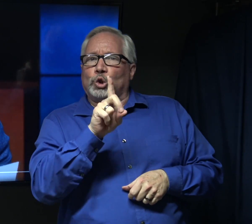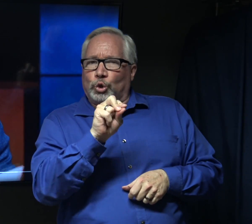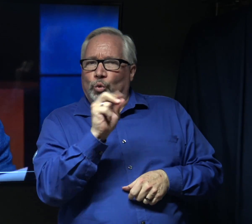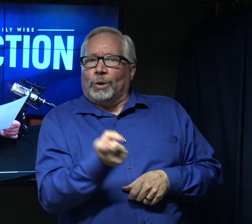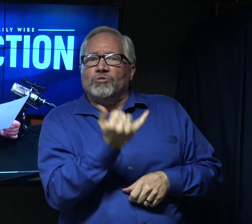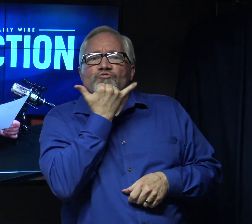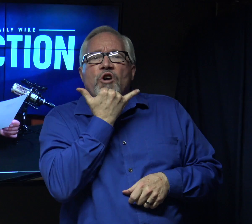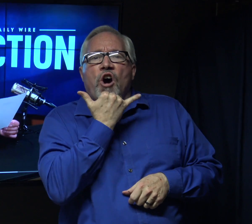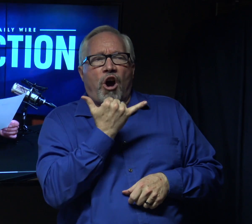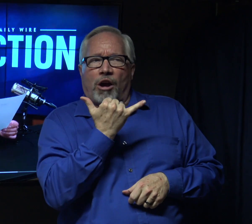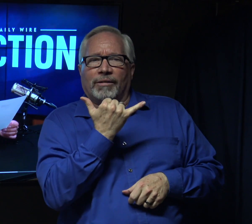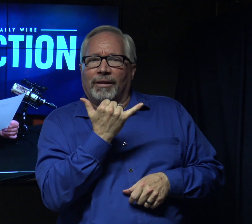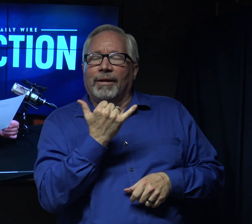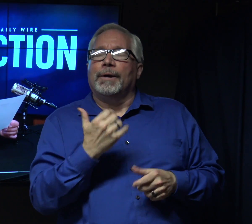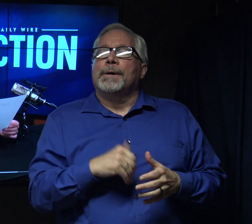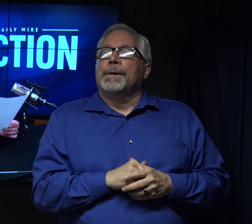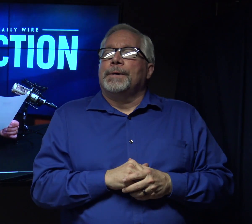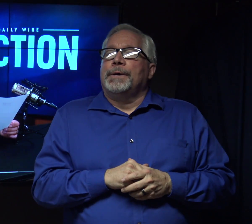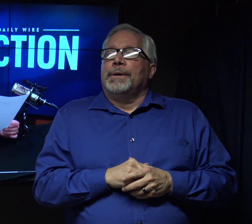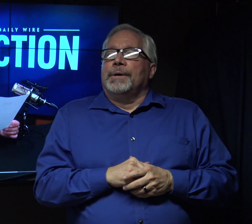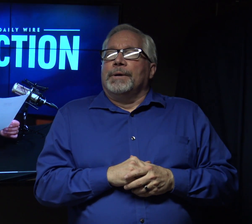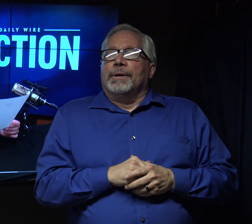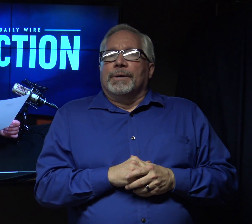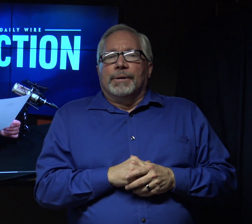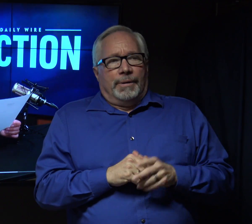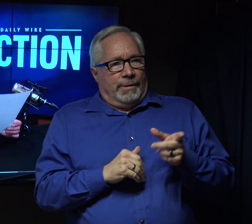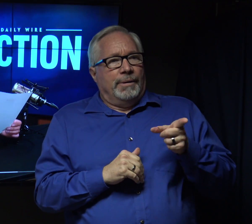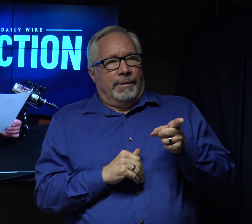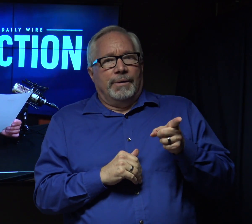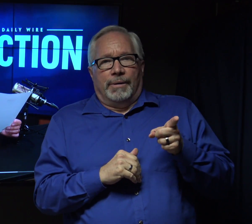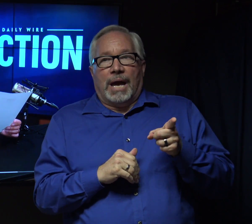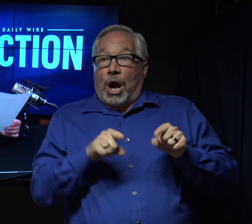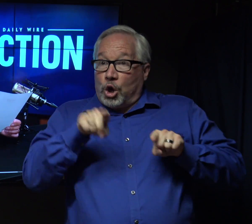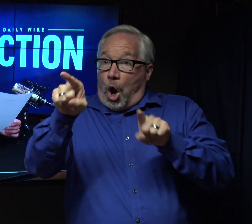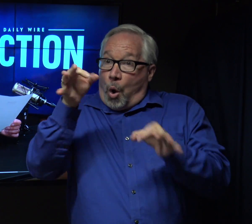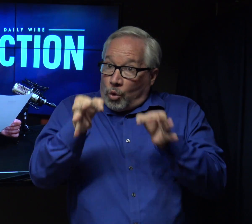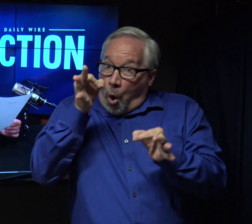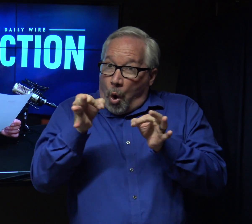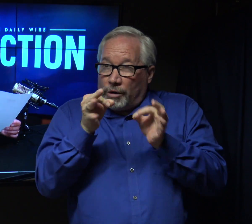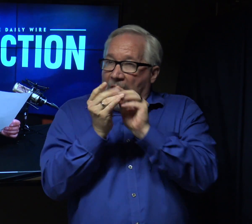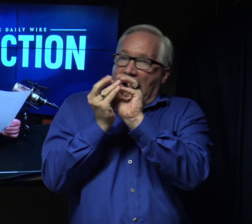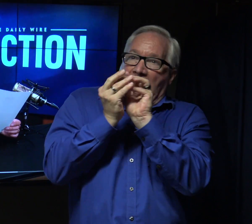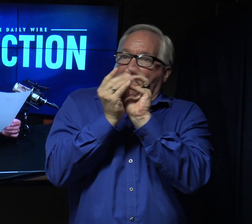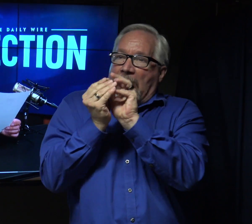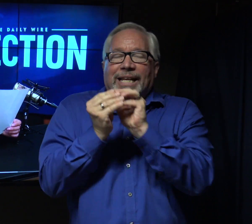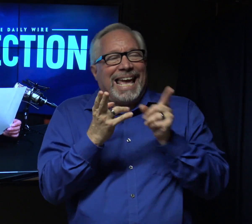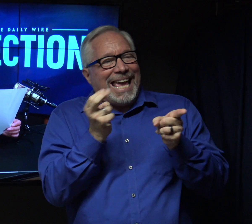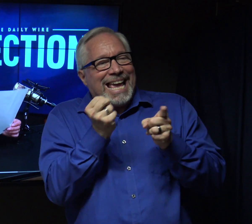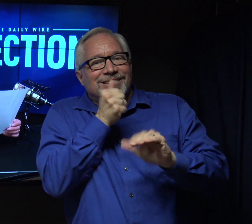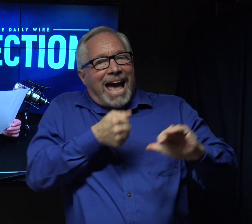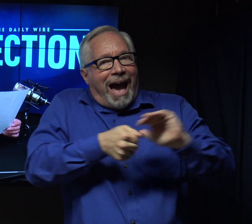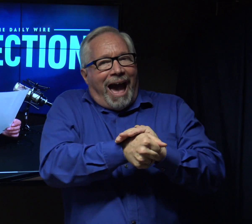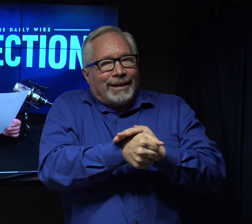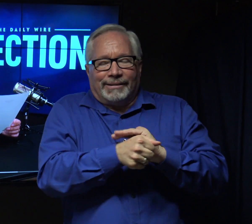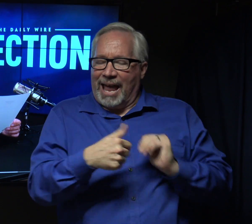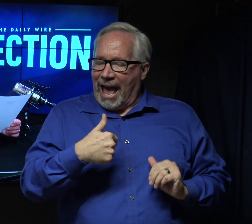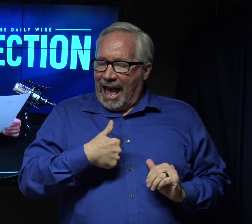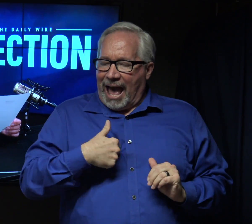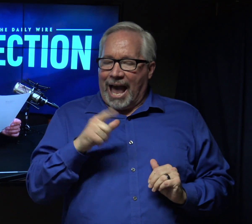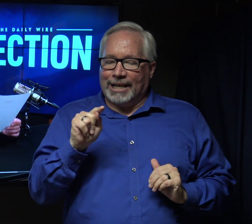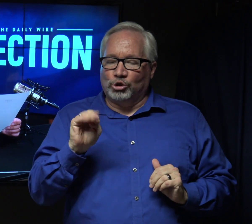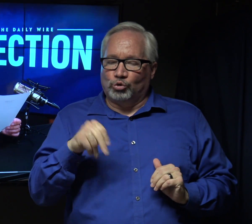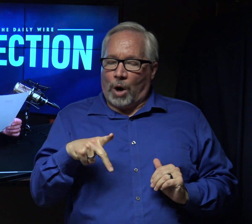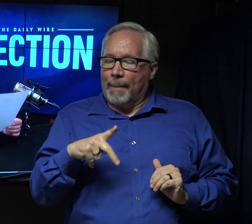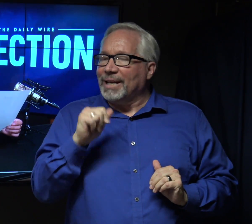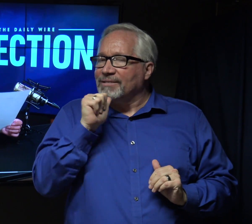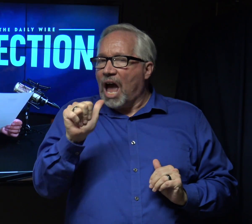rather. Everyone's going to the courtroom. And then fight in court to block their access. So what is Biden hiding? I will not rest until the American people have the